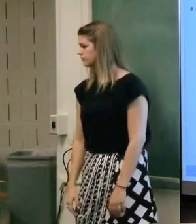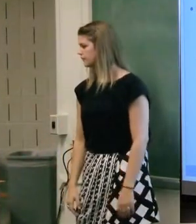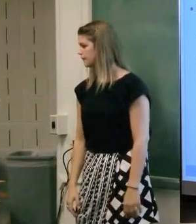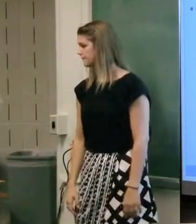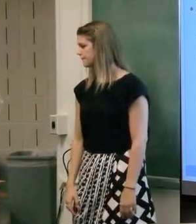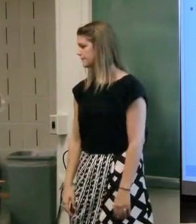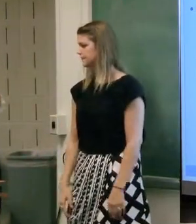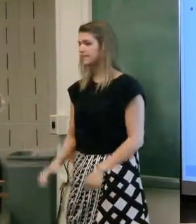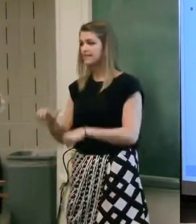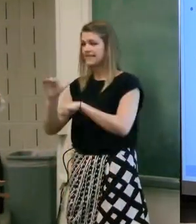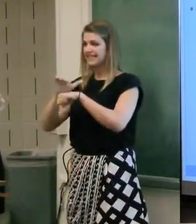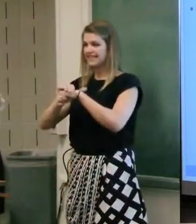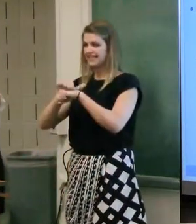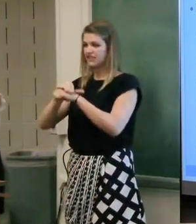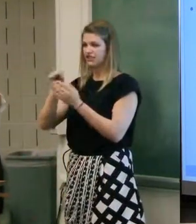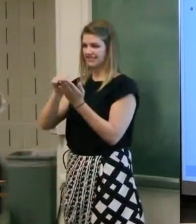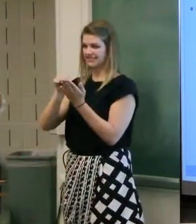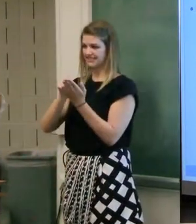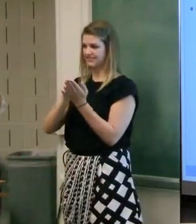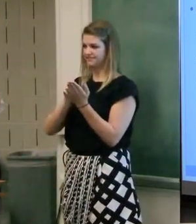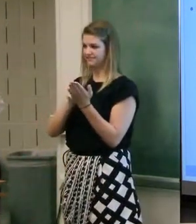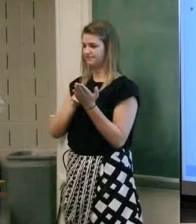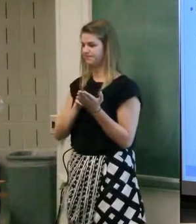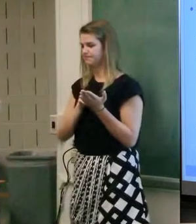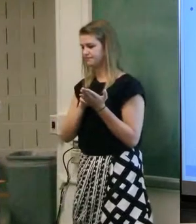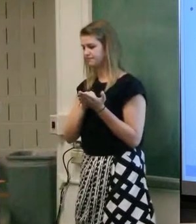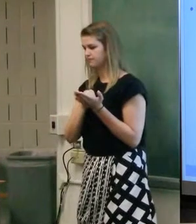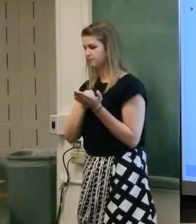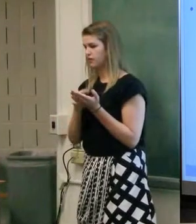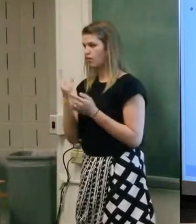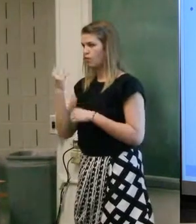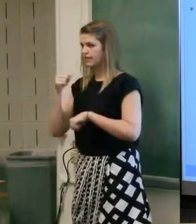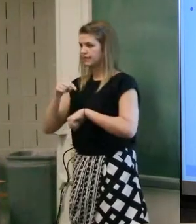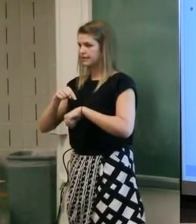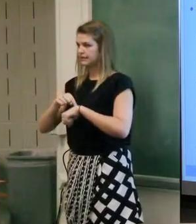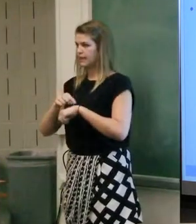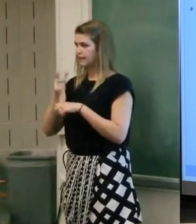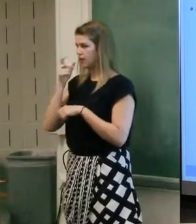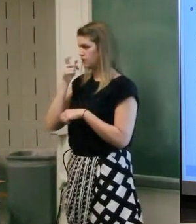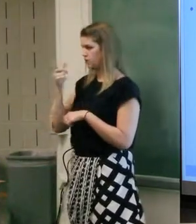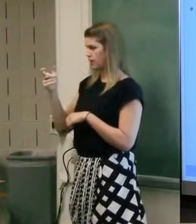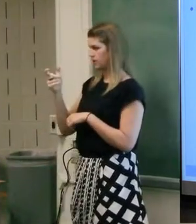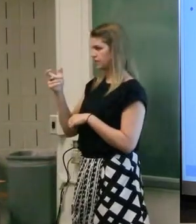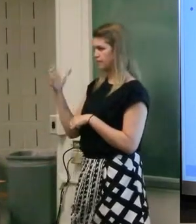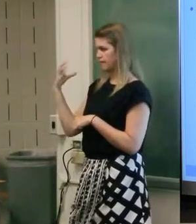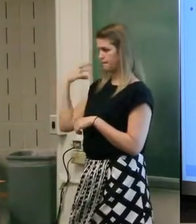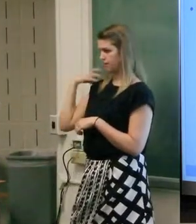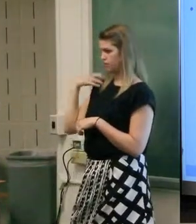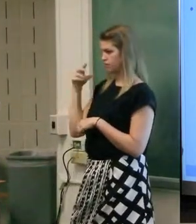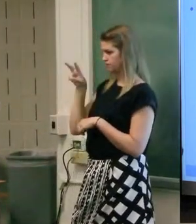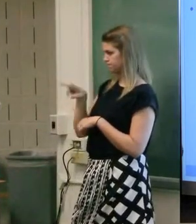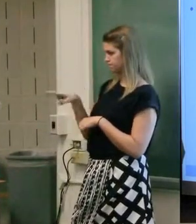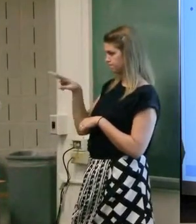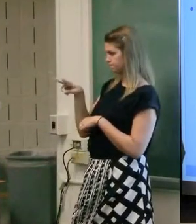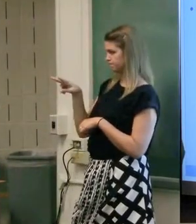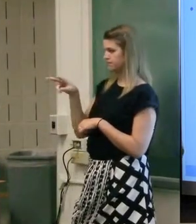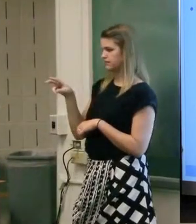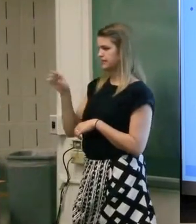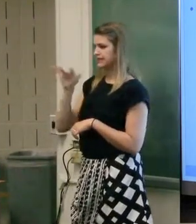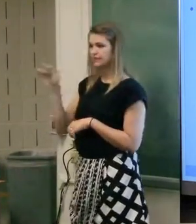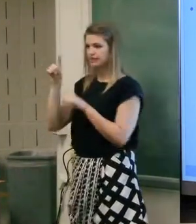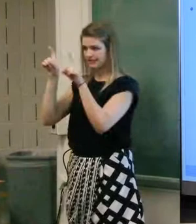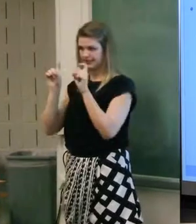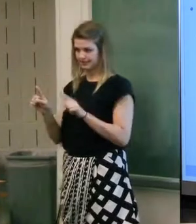Next were English lessons. There was one time I was watching my mentor interpret a spelling